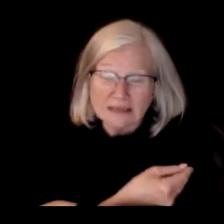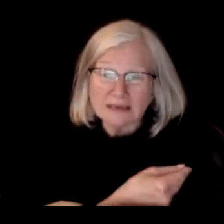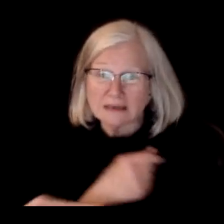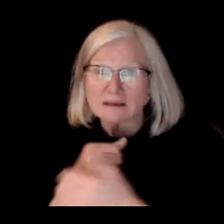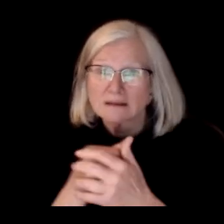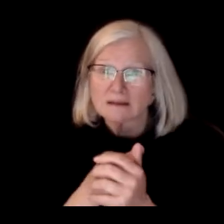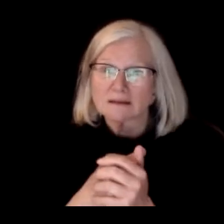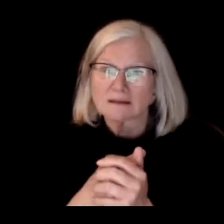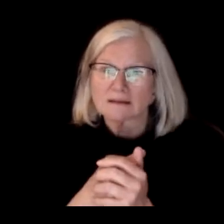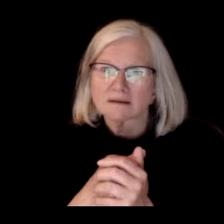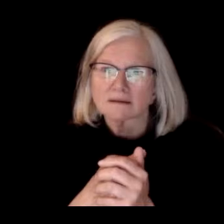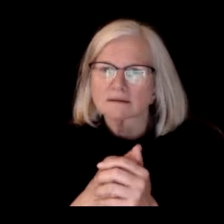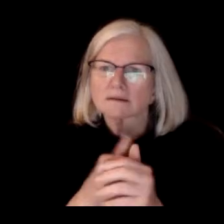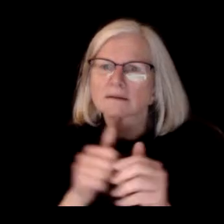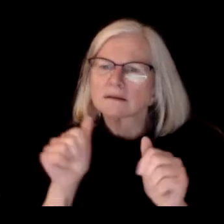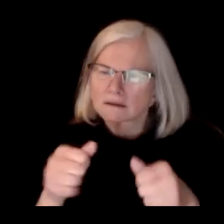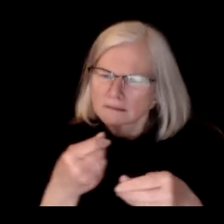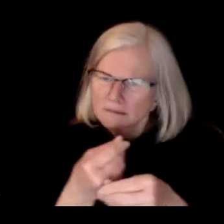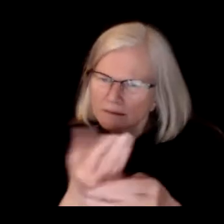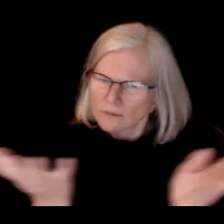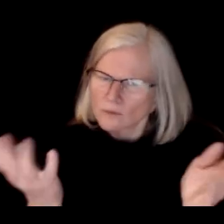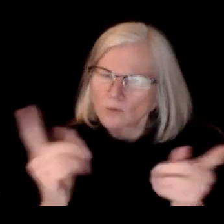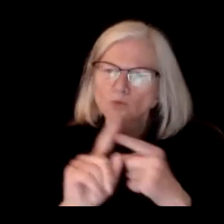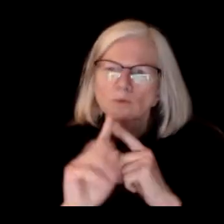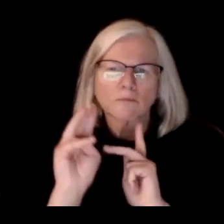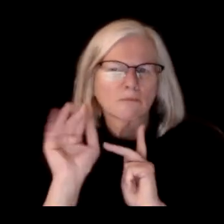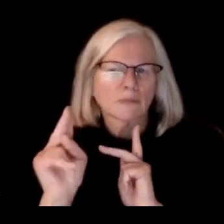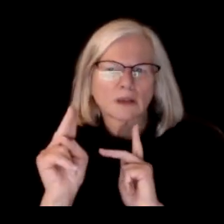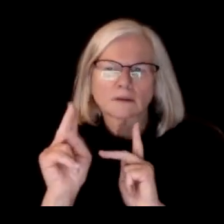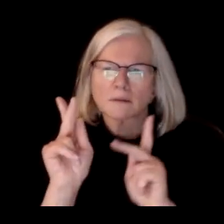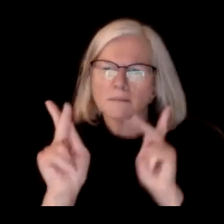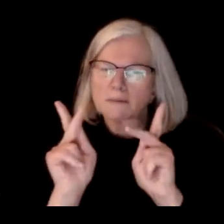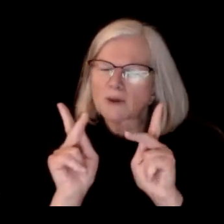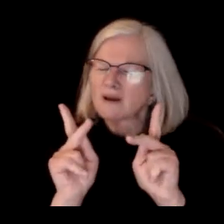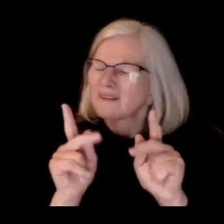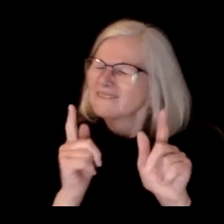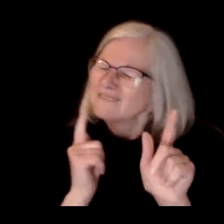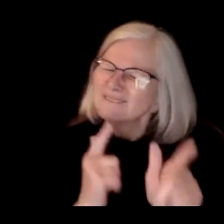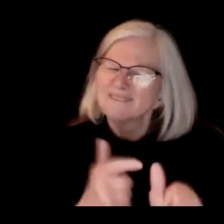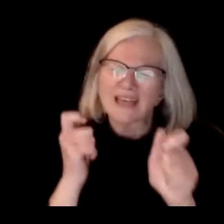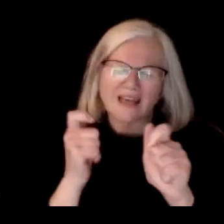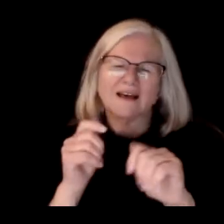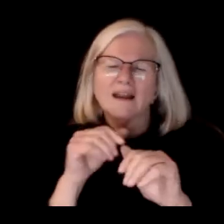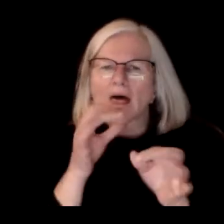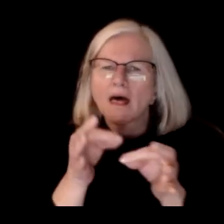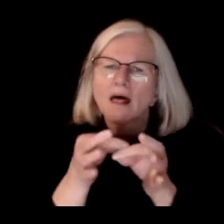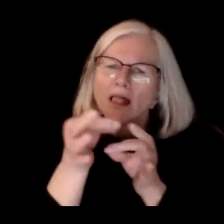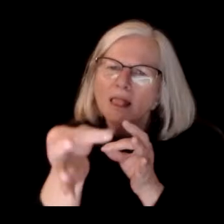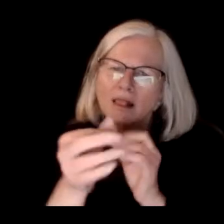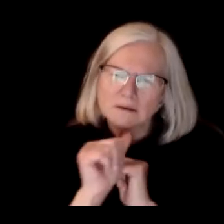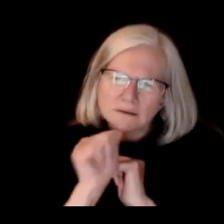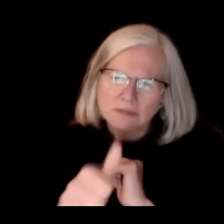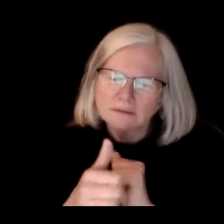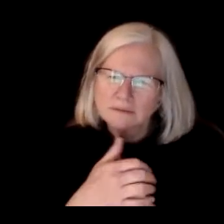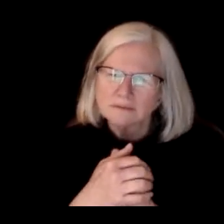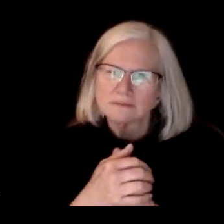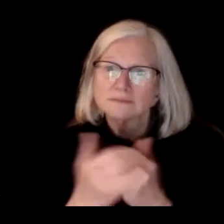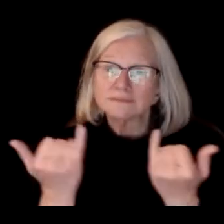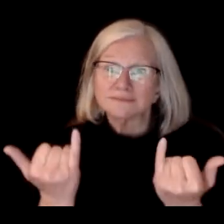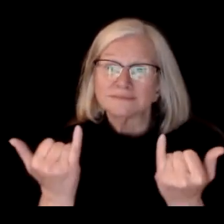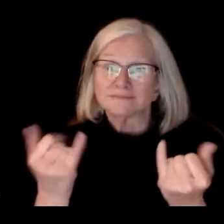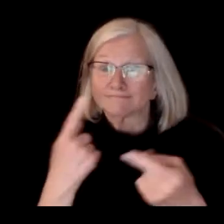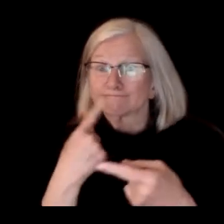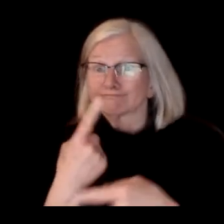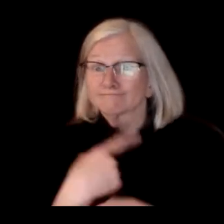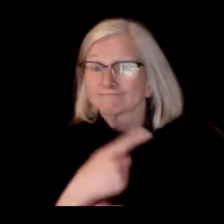distributed to Minnesotans as quickly as possible. So today's announcement and guidance to vaccine partners is